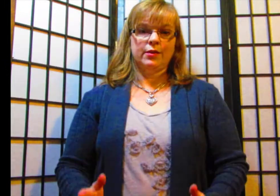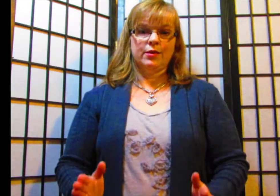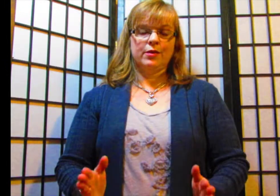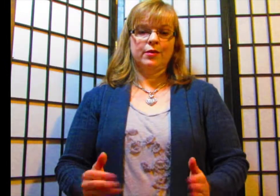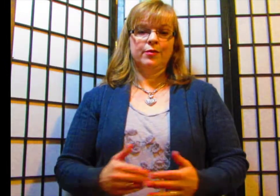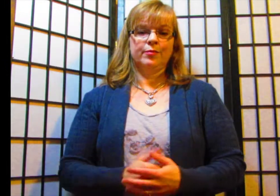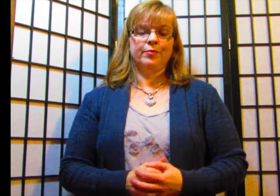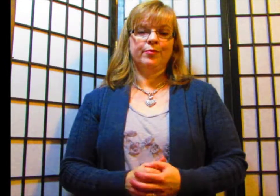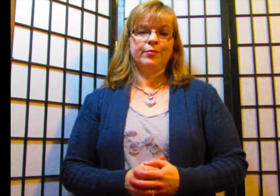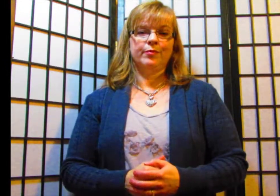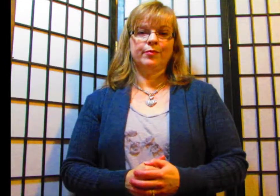Artist.